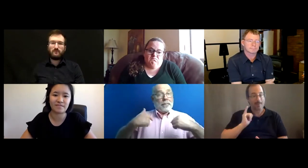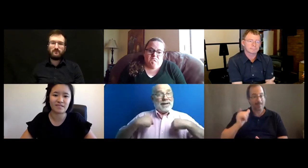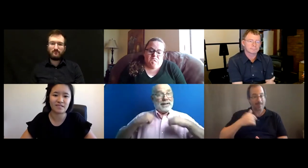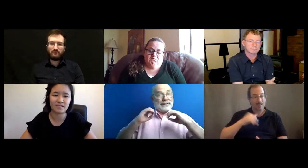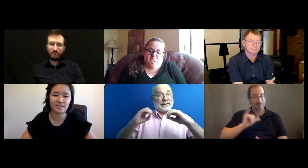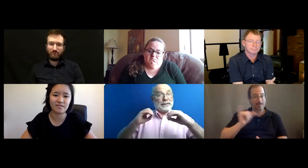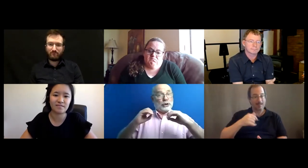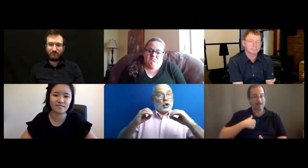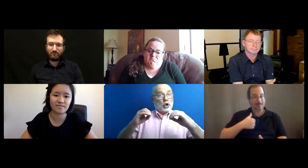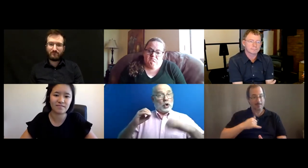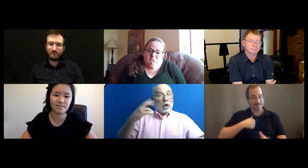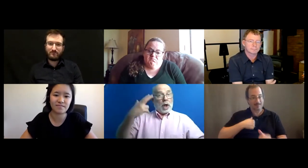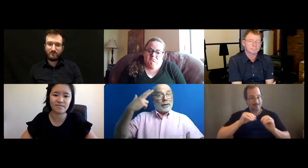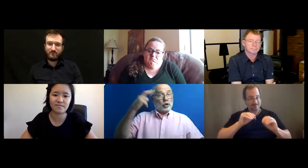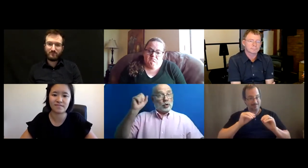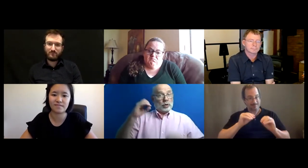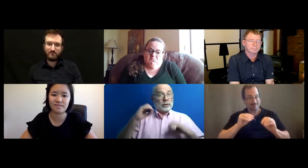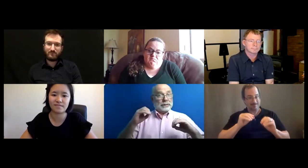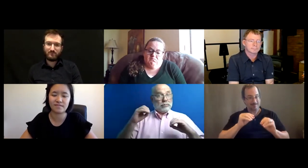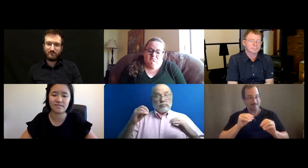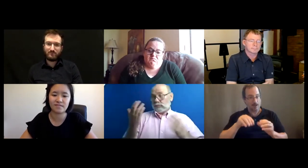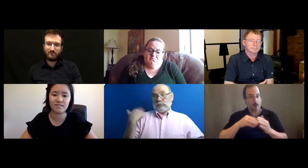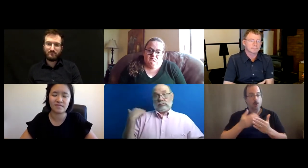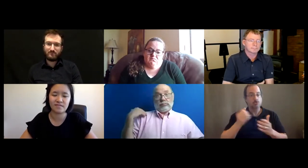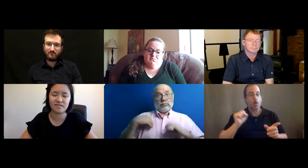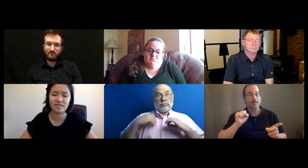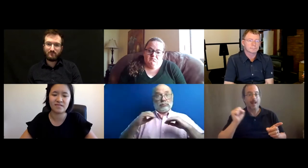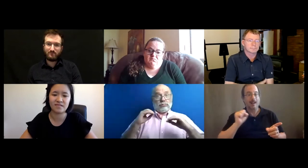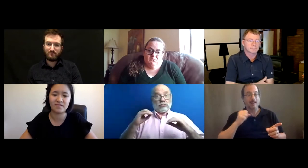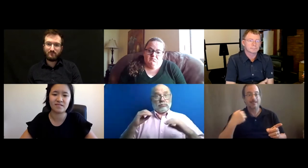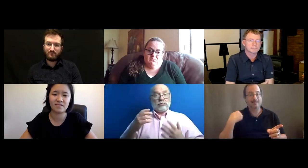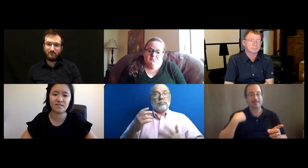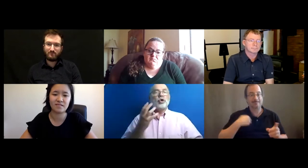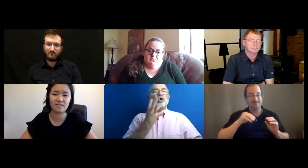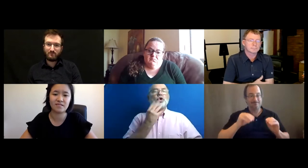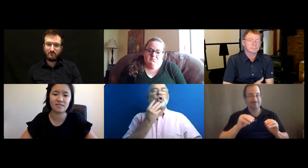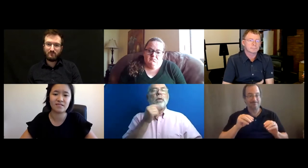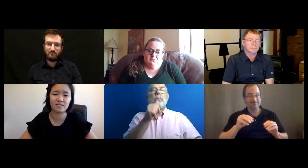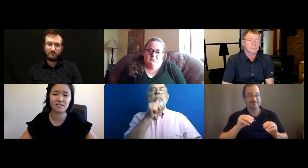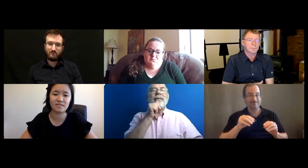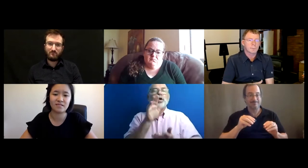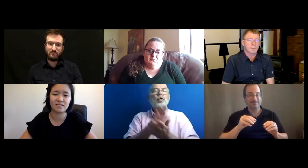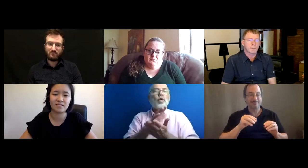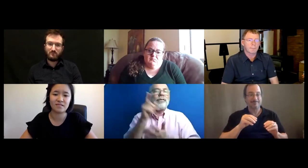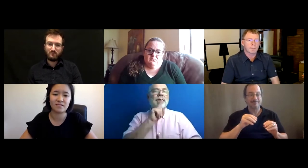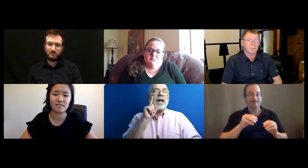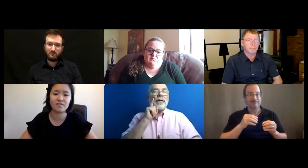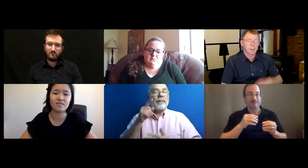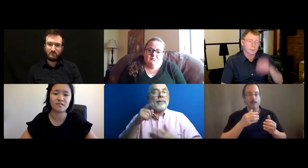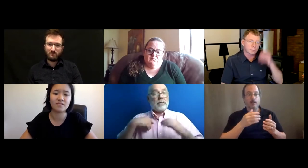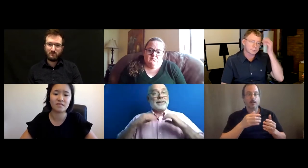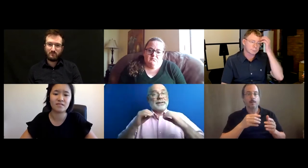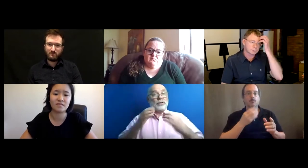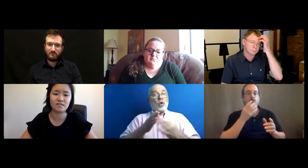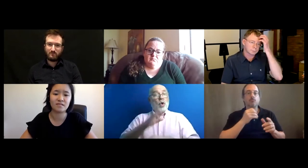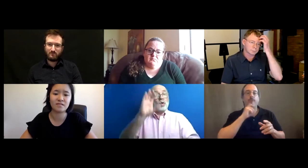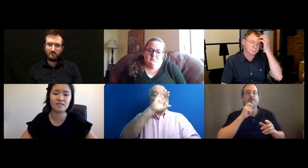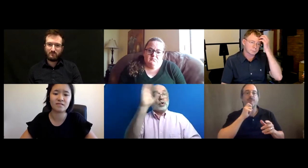deafblind individuals. I agree. And Gary? I was a teacher at a private Jewish school for the